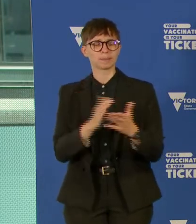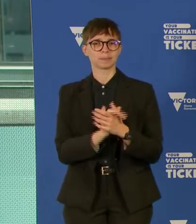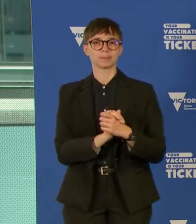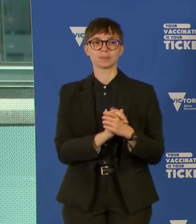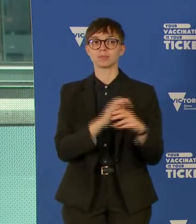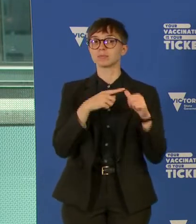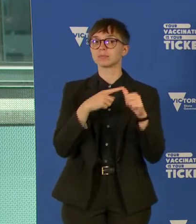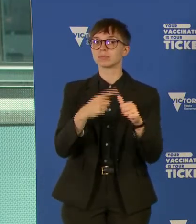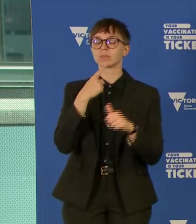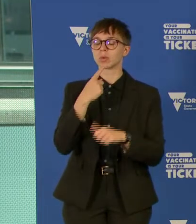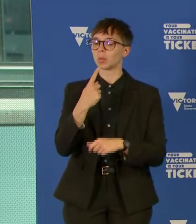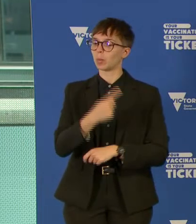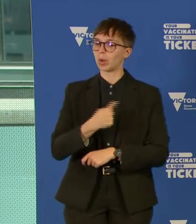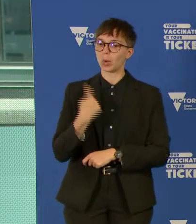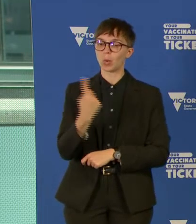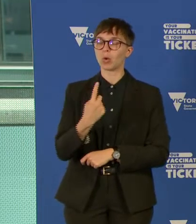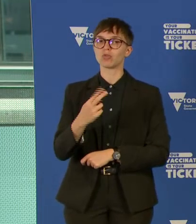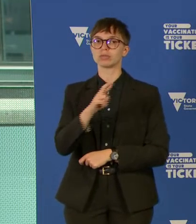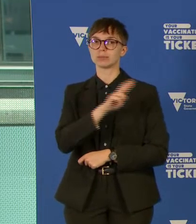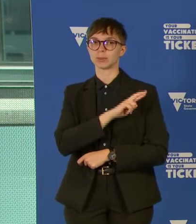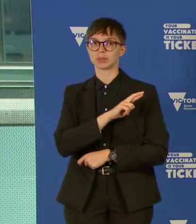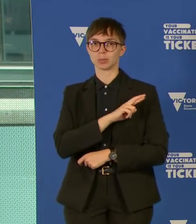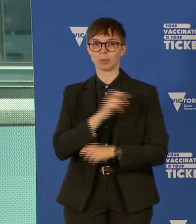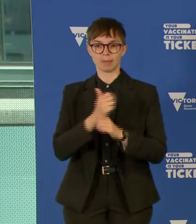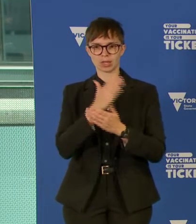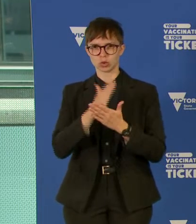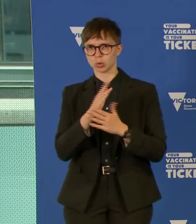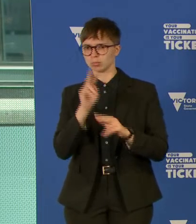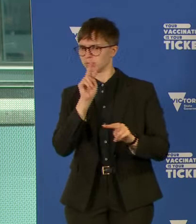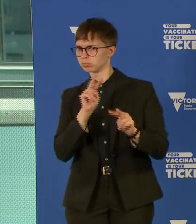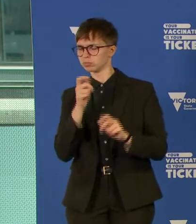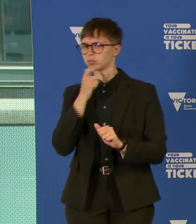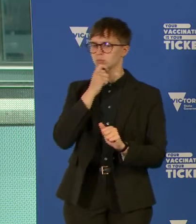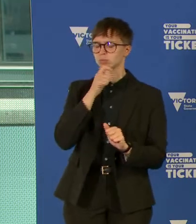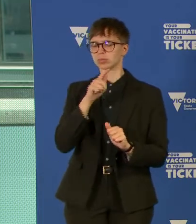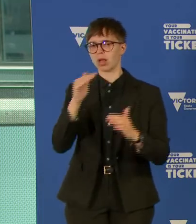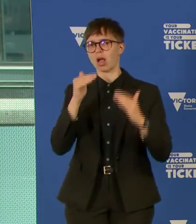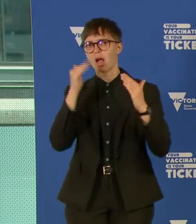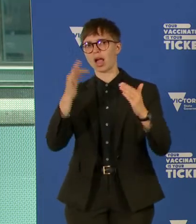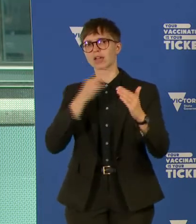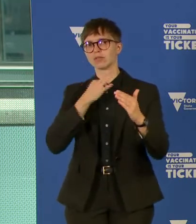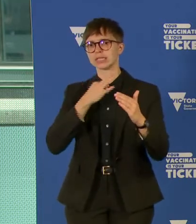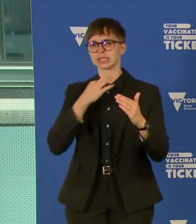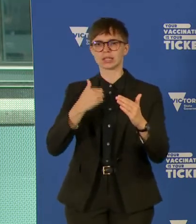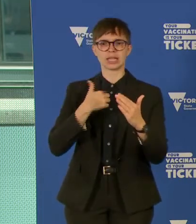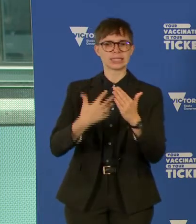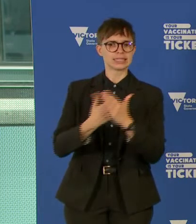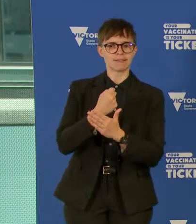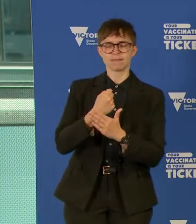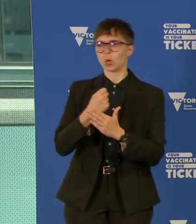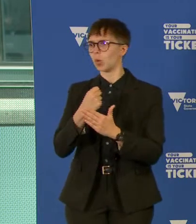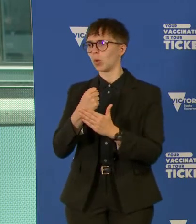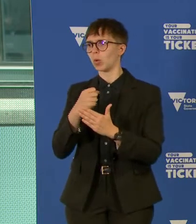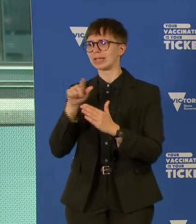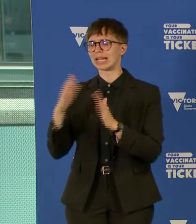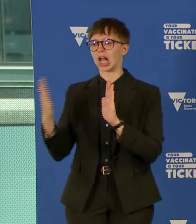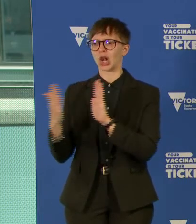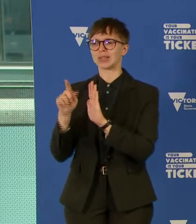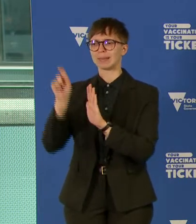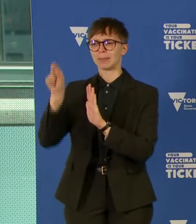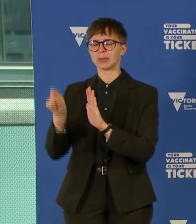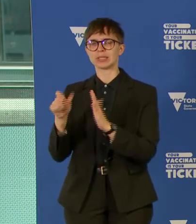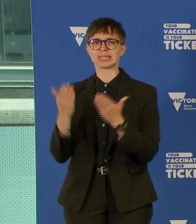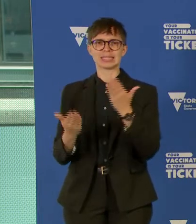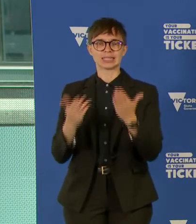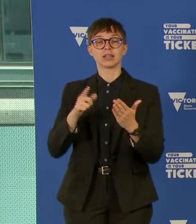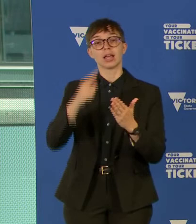depending on the setting that we're in and the people we're in contact with. Obviously, the TGA has approved and